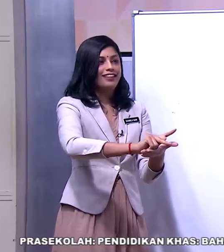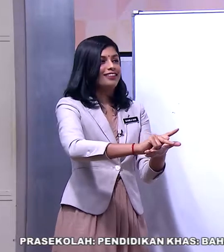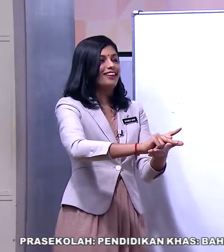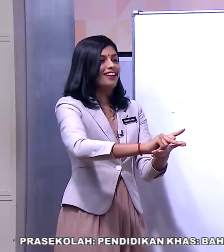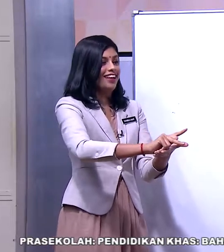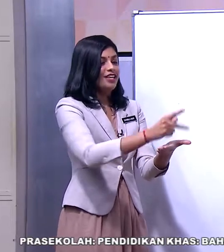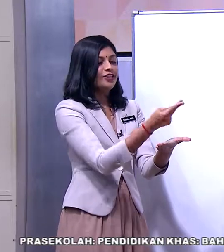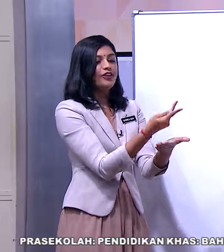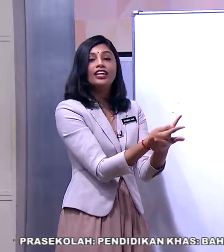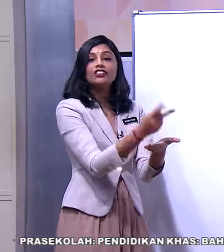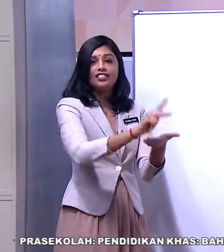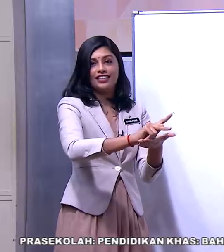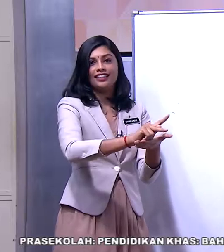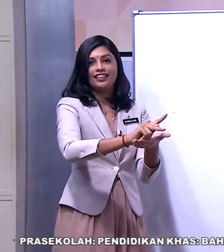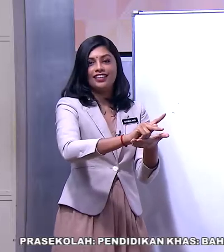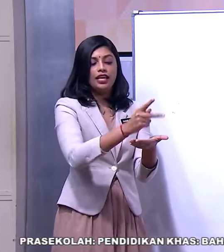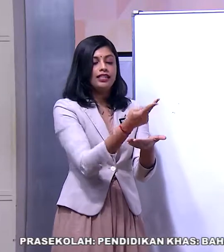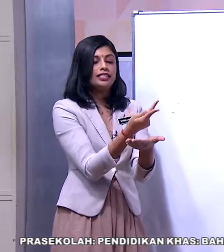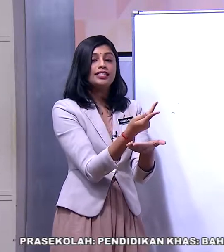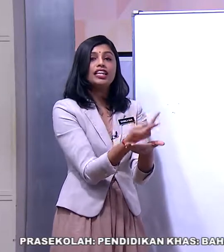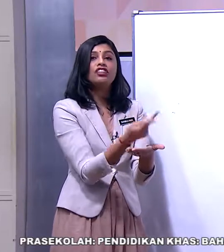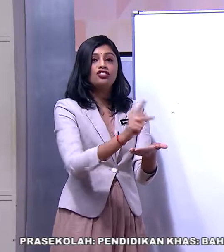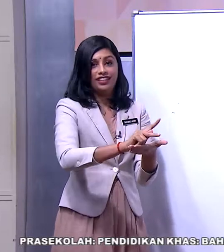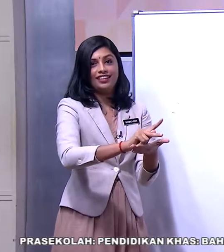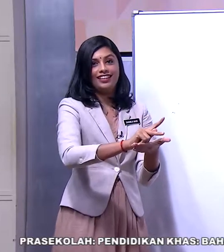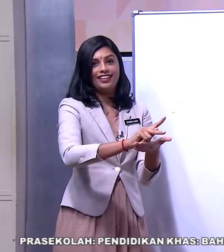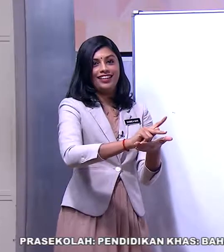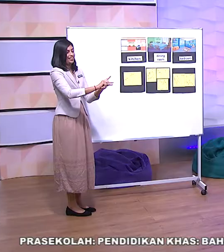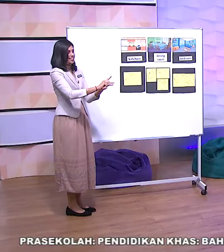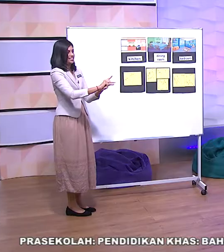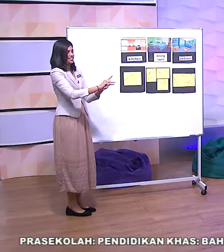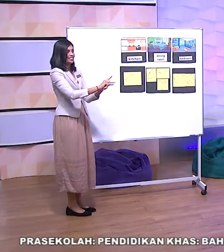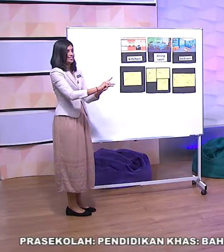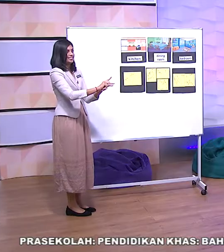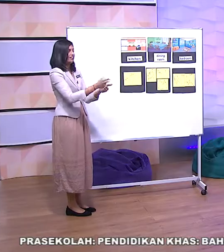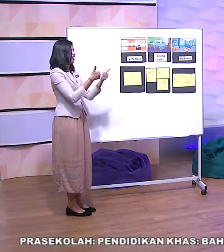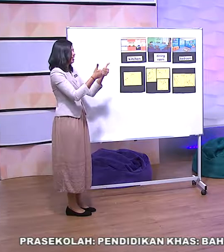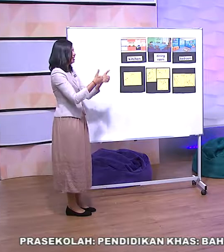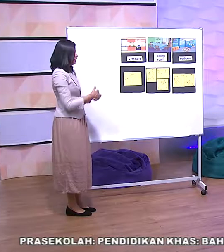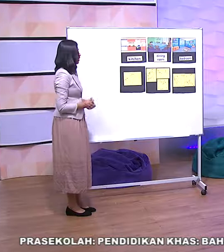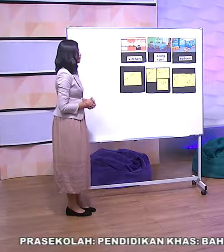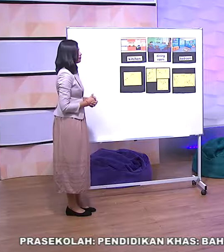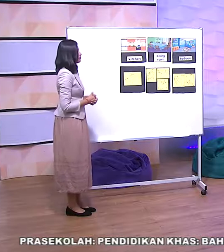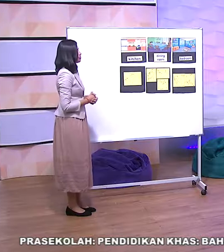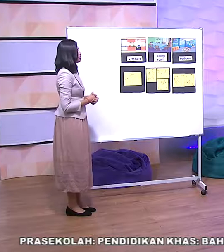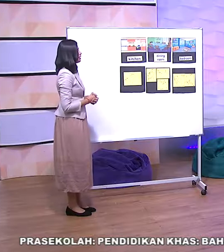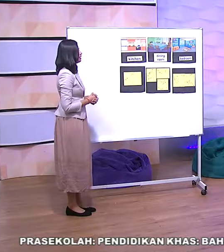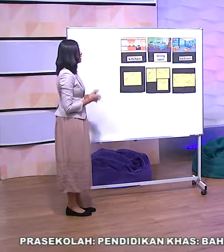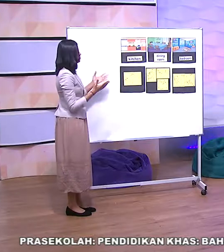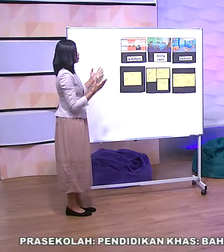way. Okay, so you teacher. Go kitchen. Kitchen. This is kitchen. Yes. K. kitchen. Okay. Okay. The next picture.